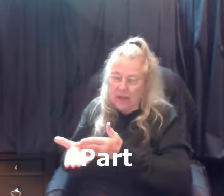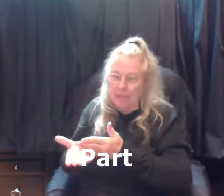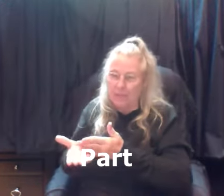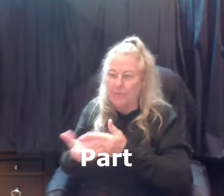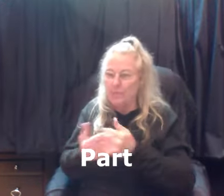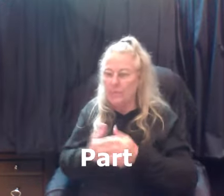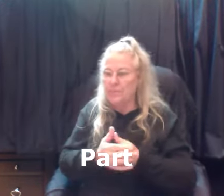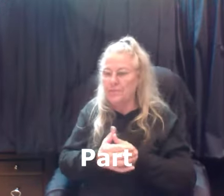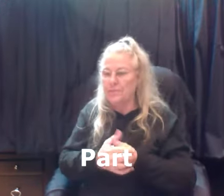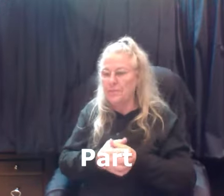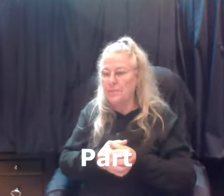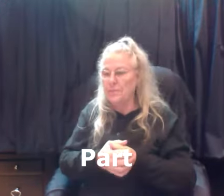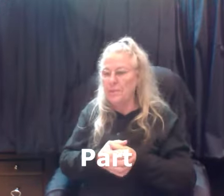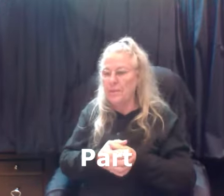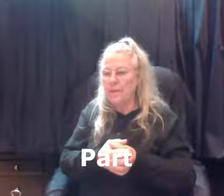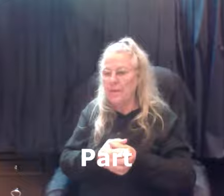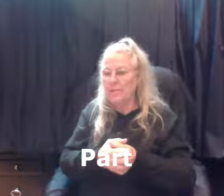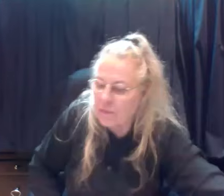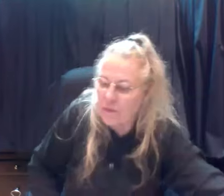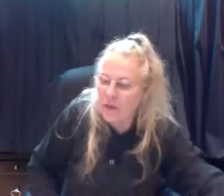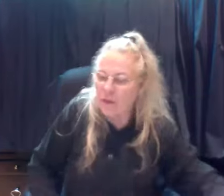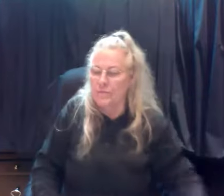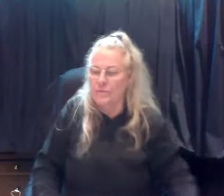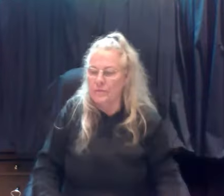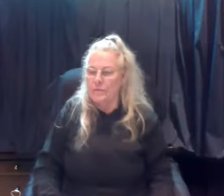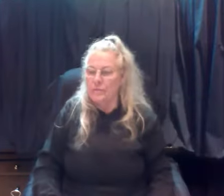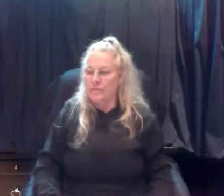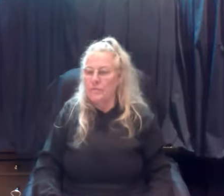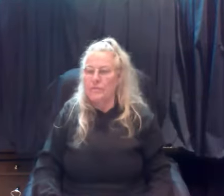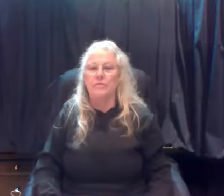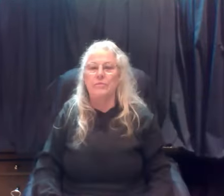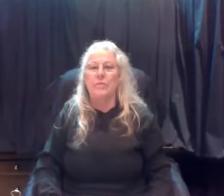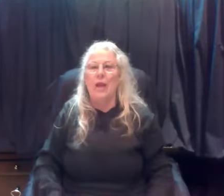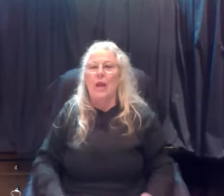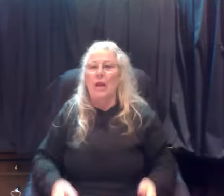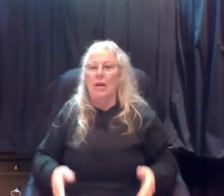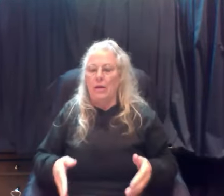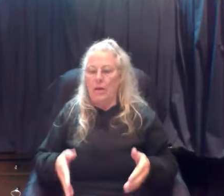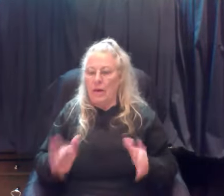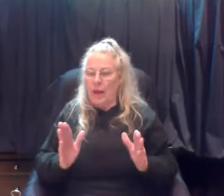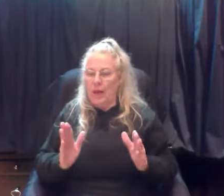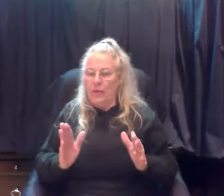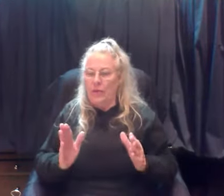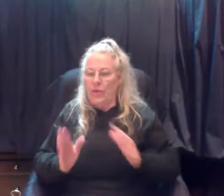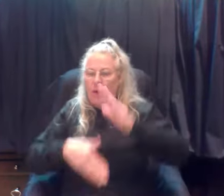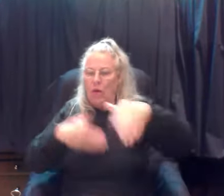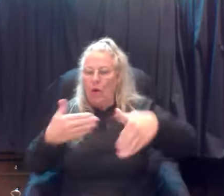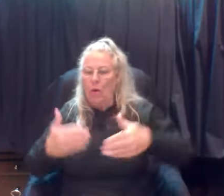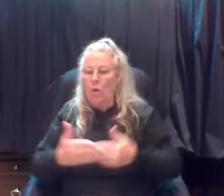let the whole